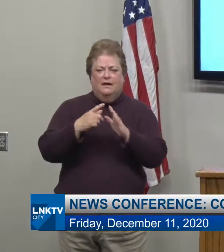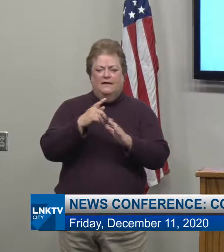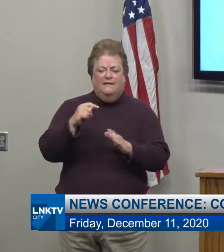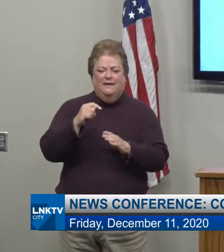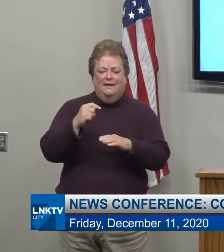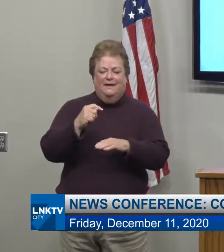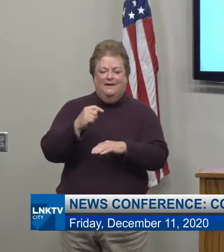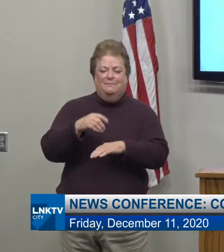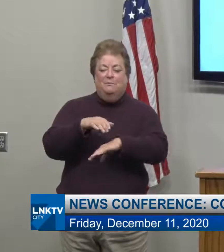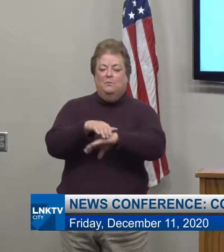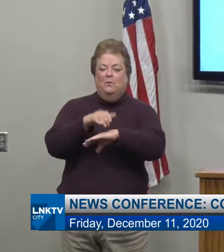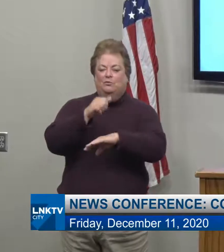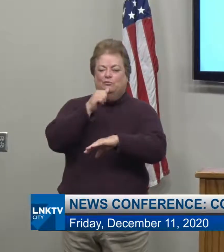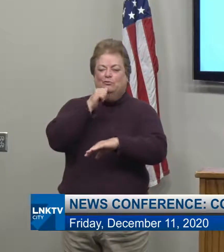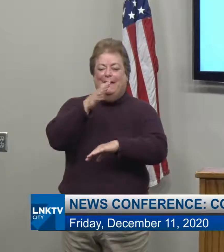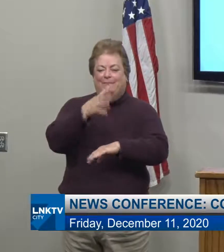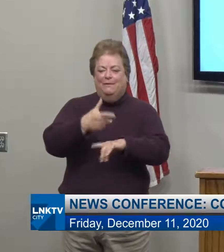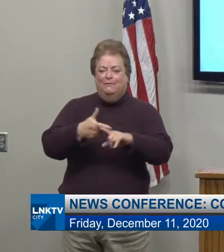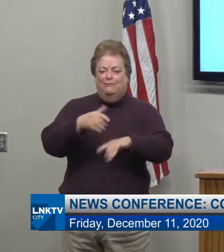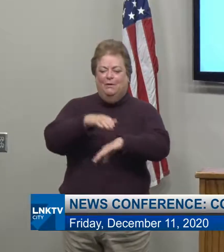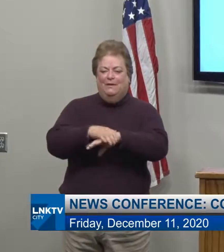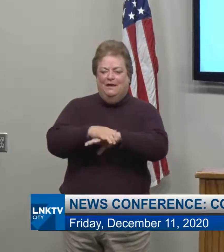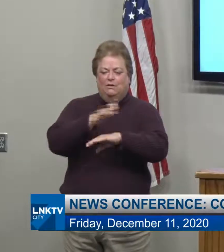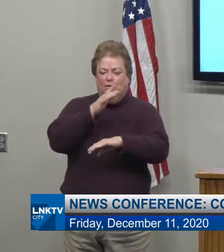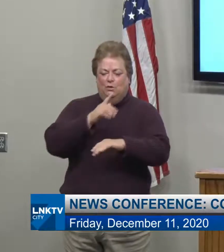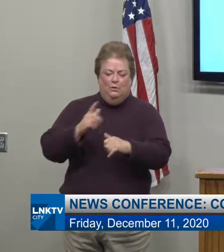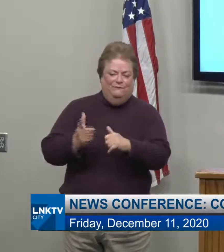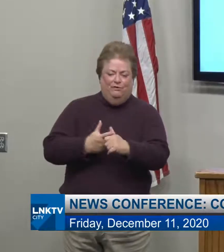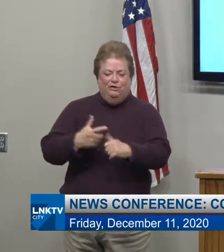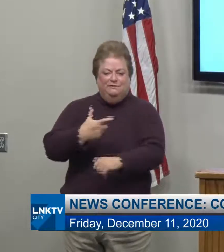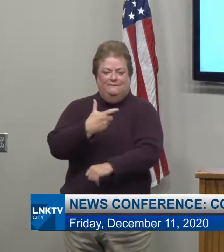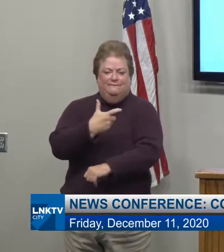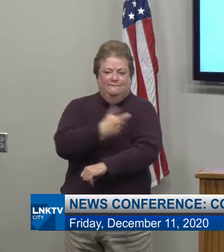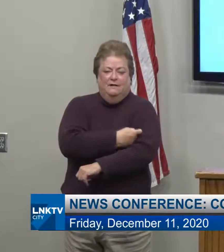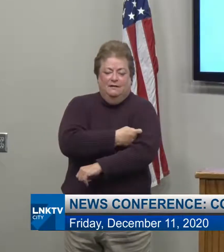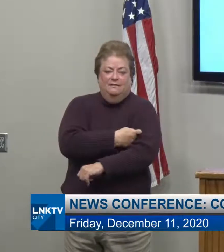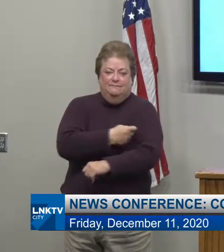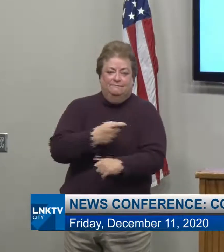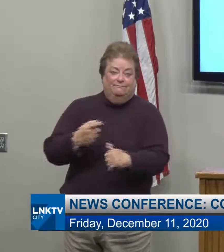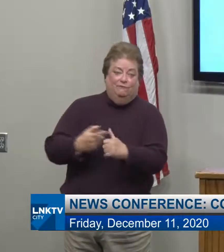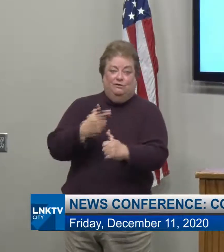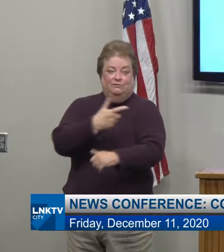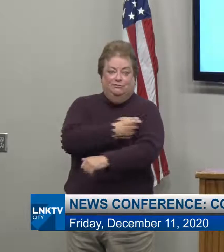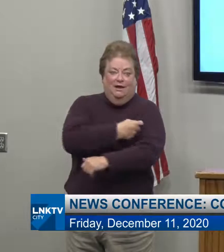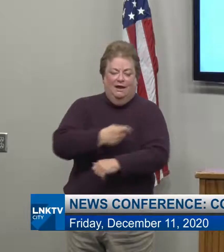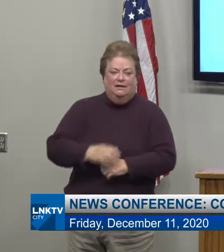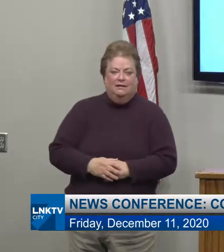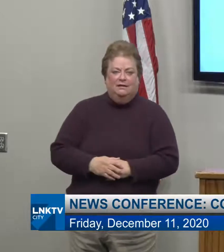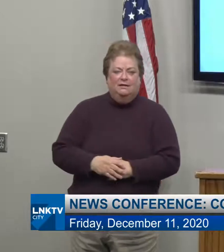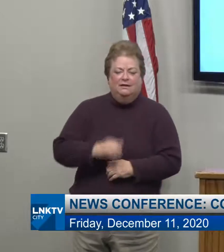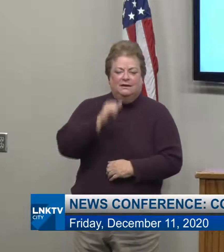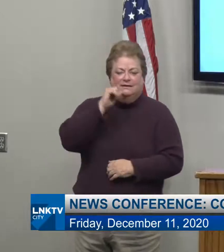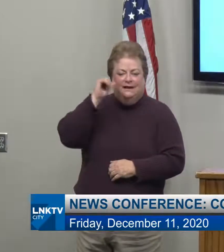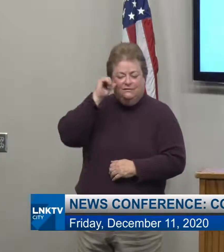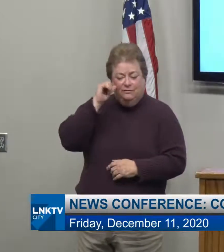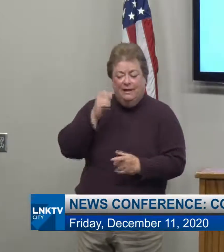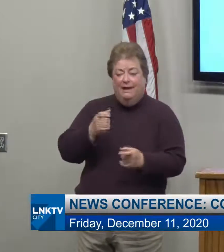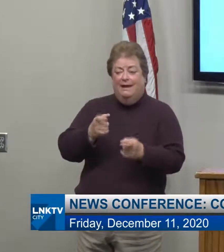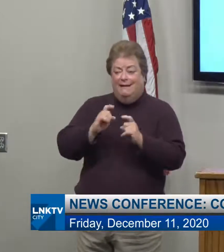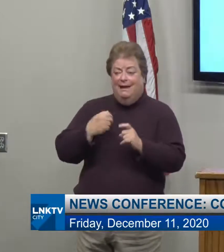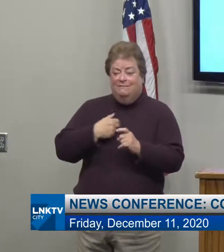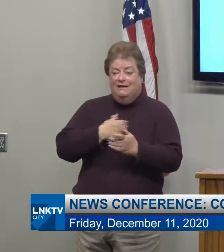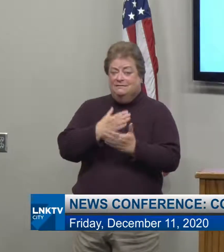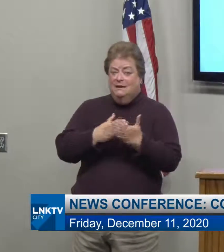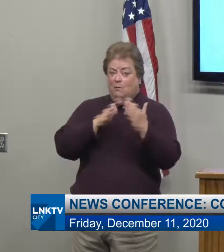became the first person to roll up her sleeve and receive a COVID-19 vaccine. Yesterday brought hopeful news closer to